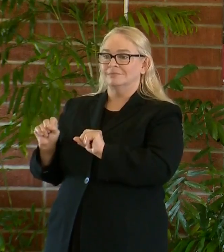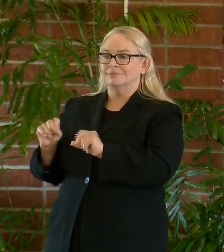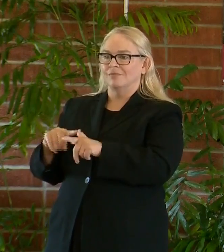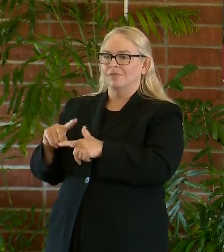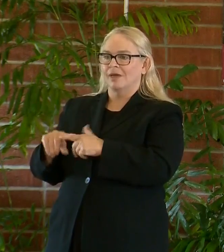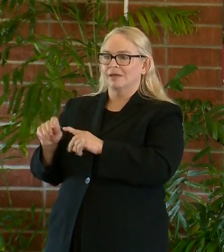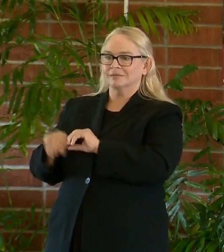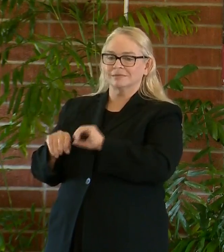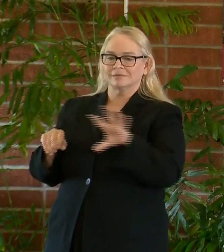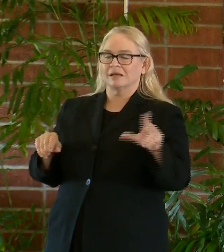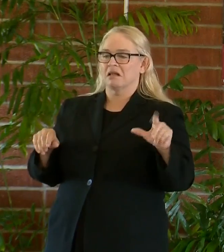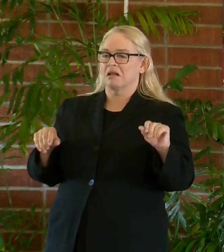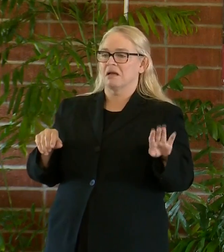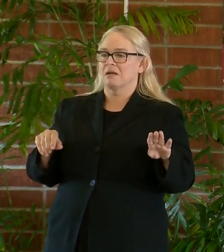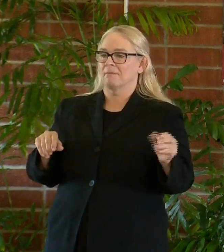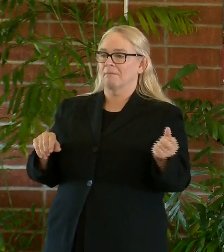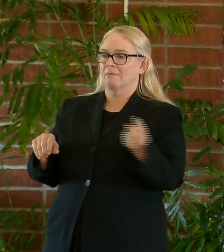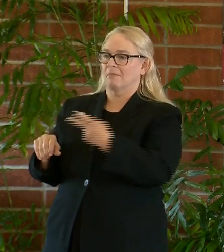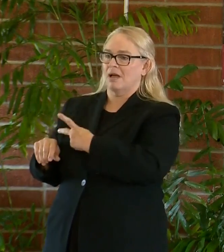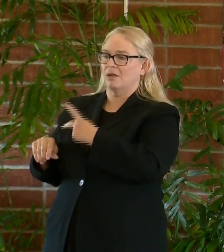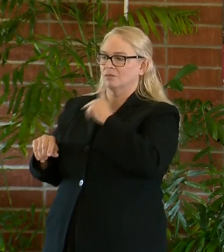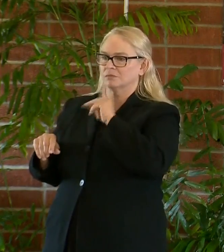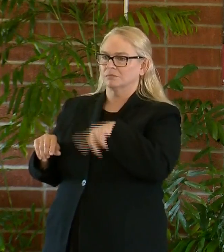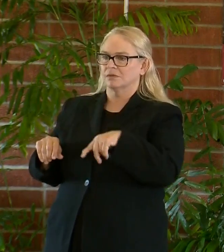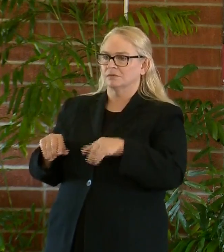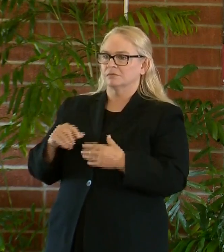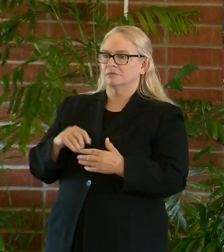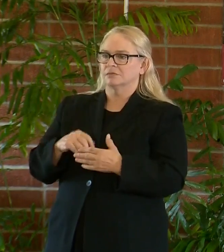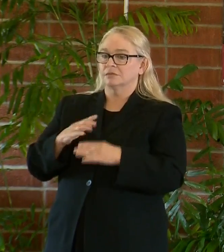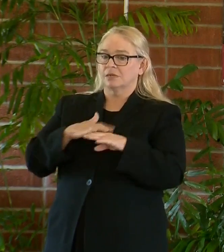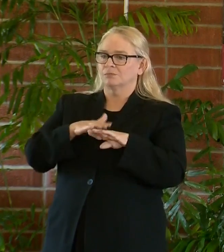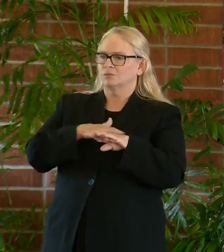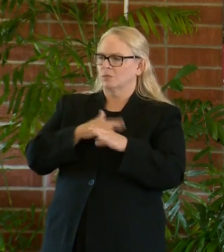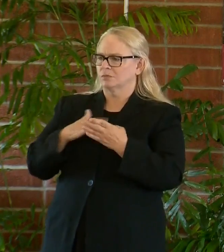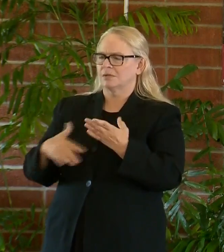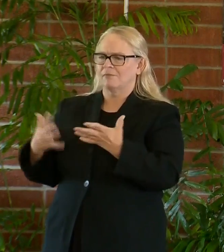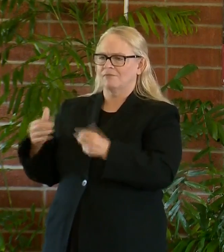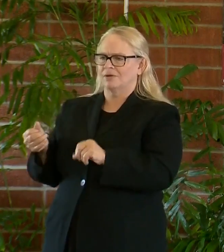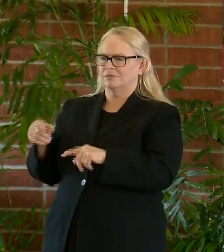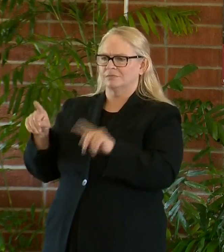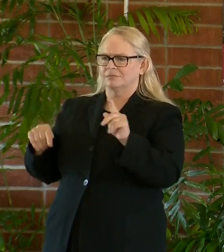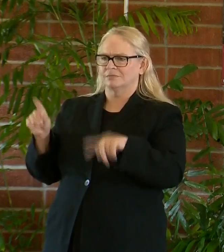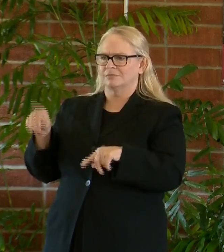the prioritization of certain patients and people with symptoms are now